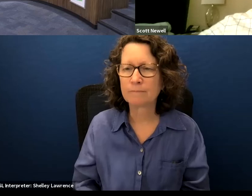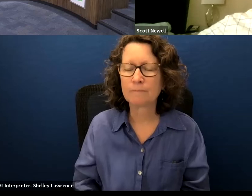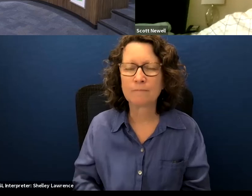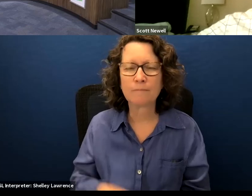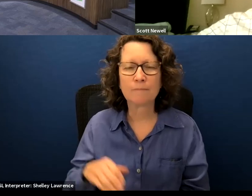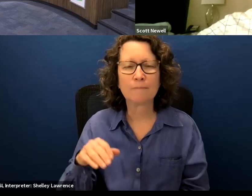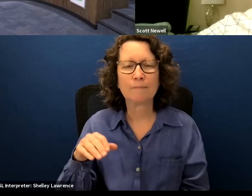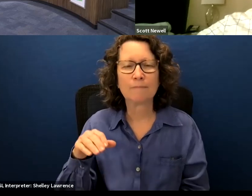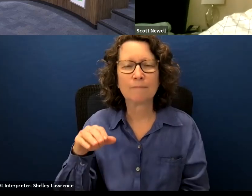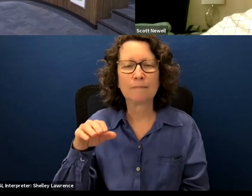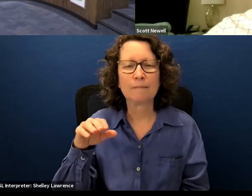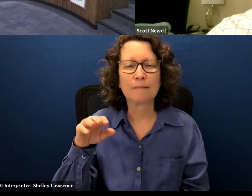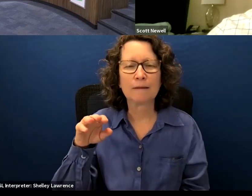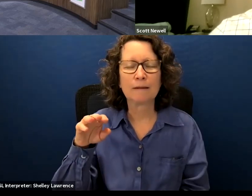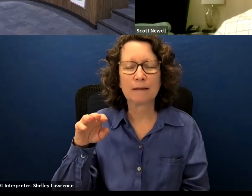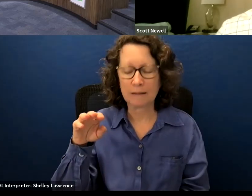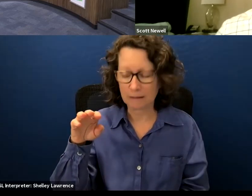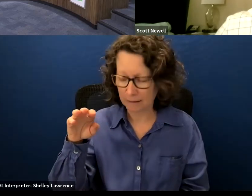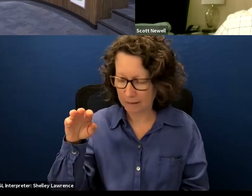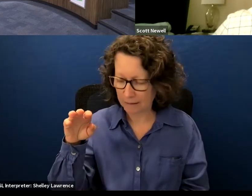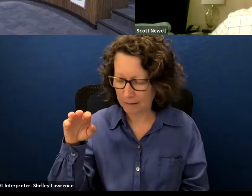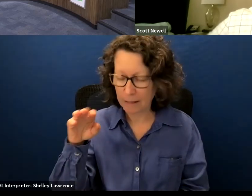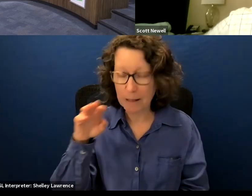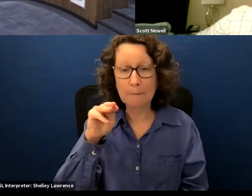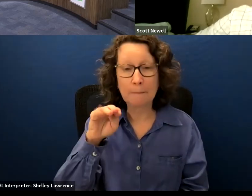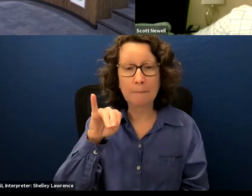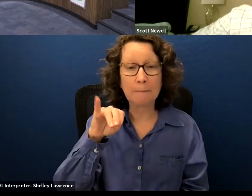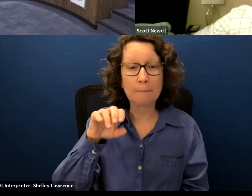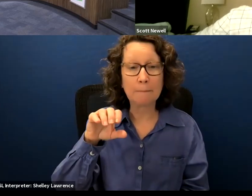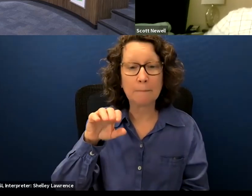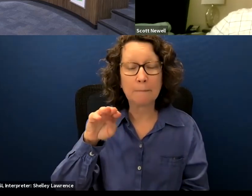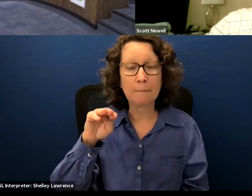Yeah. You can take the motion. Okay, Ms. Ford?